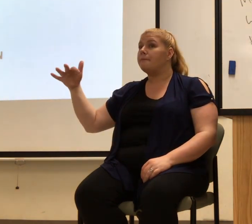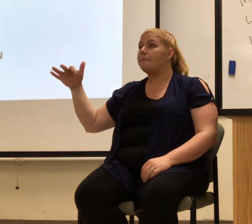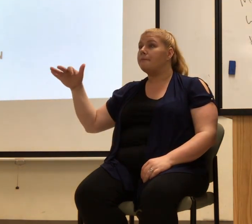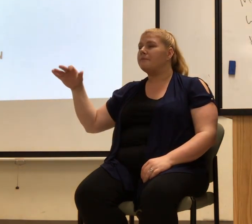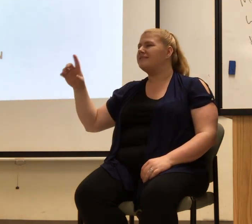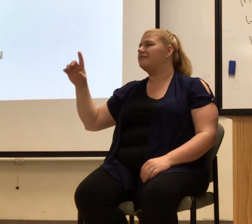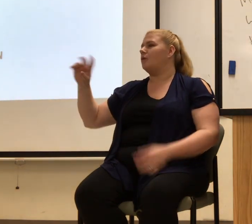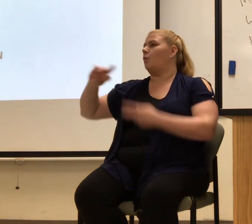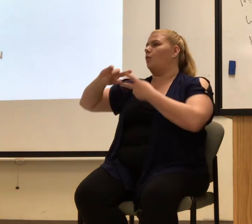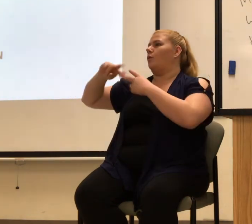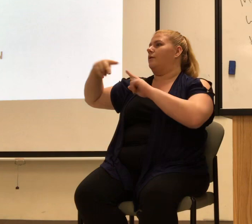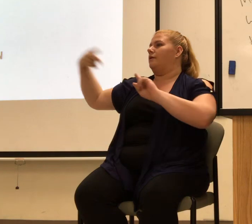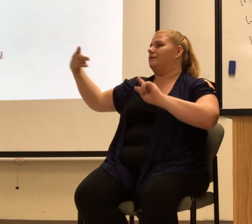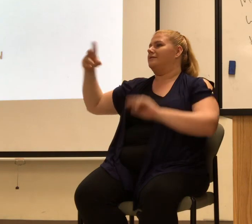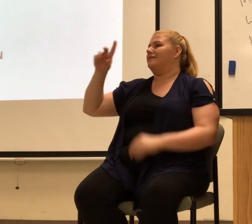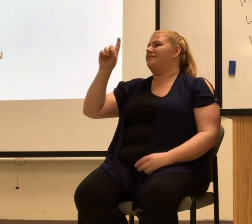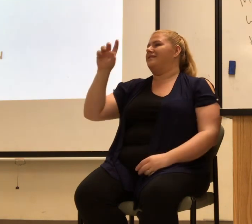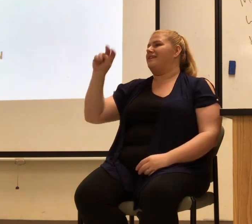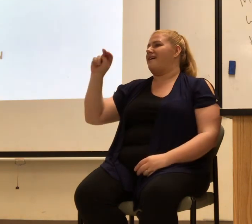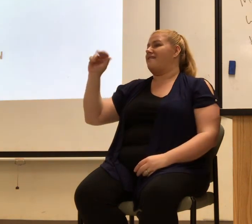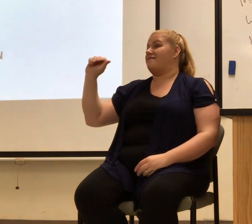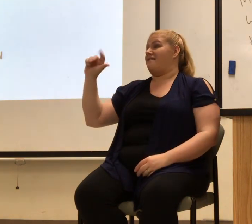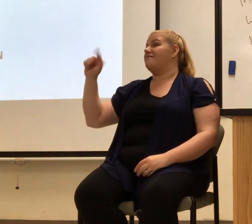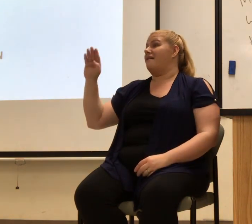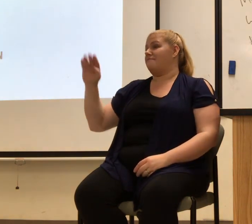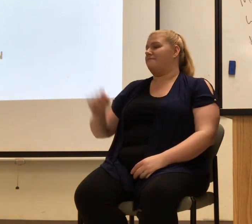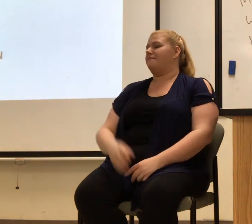That's a DNA lab.